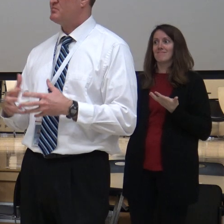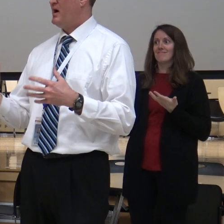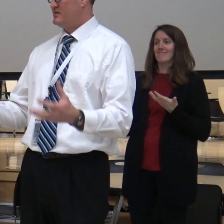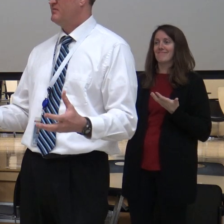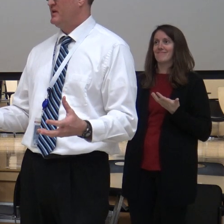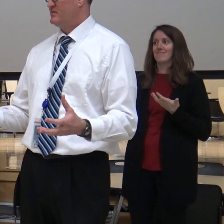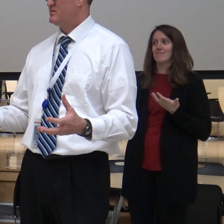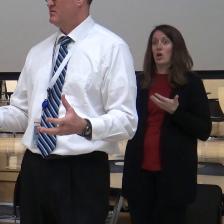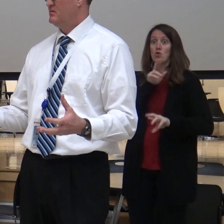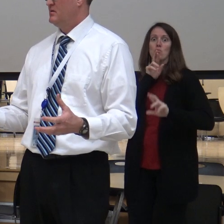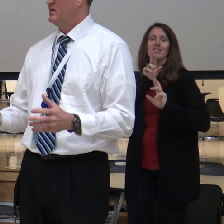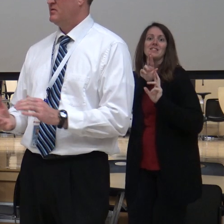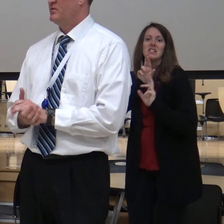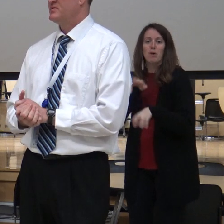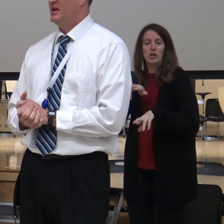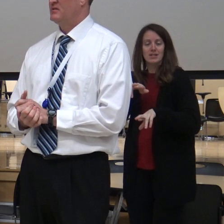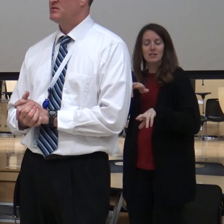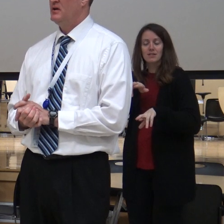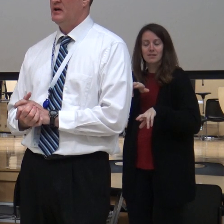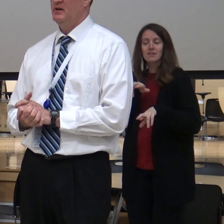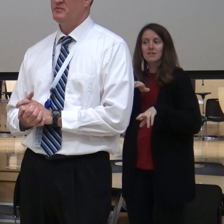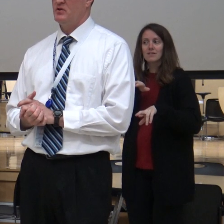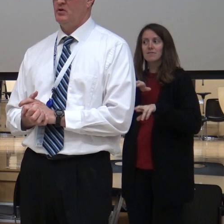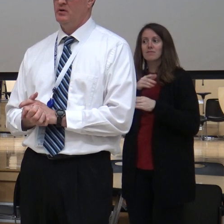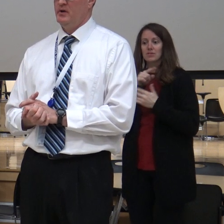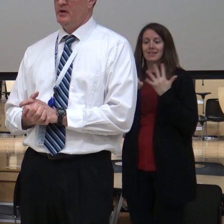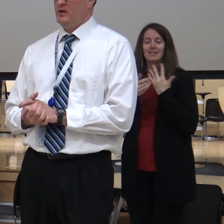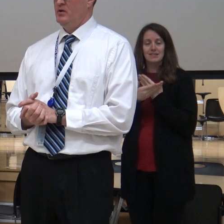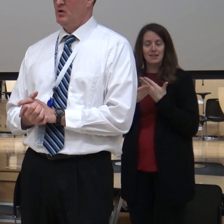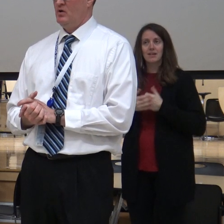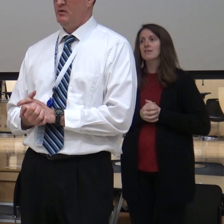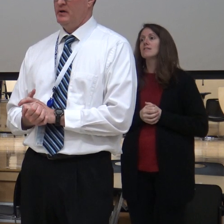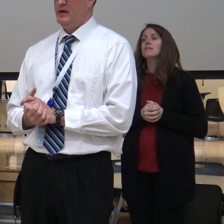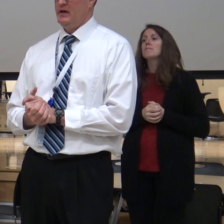our responsiveness to those things.